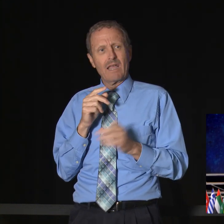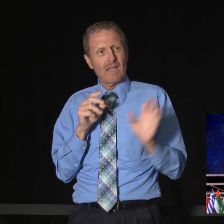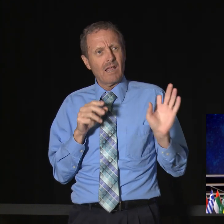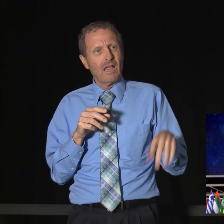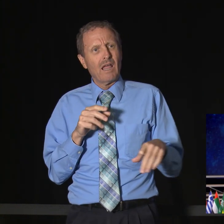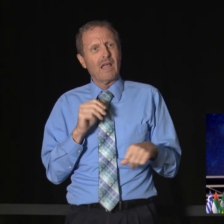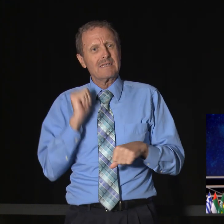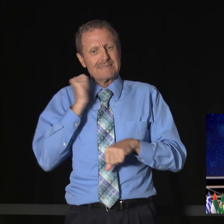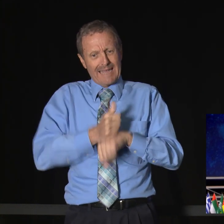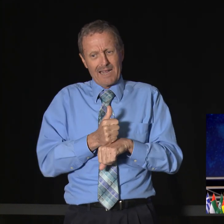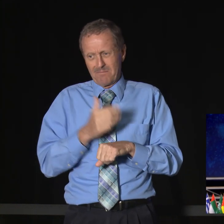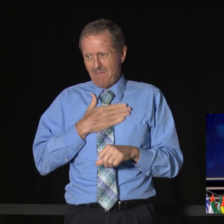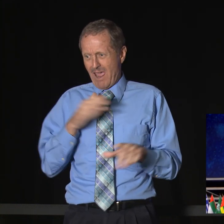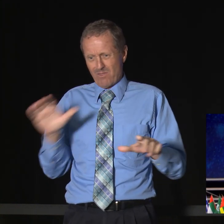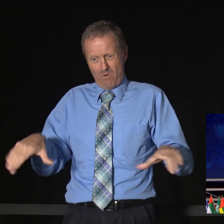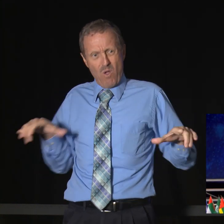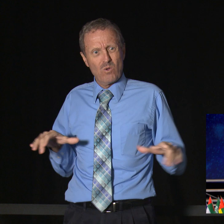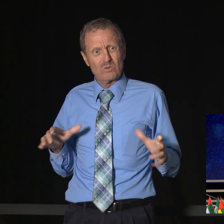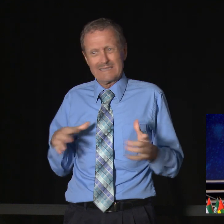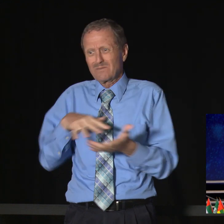my throne."